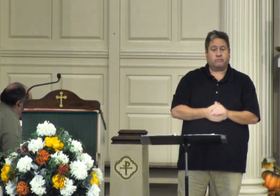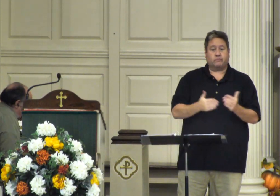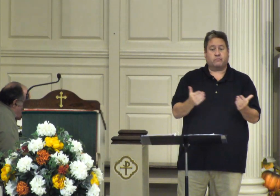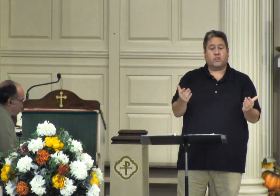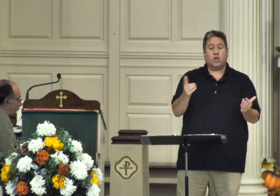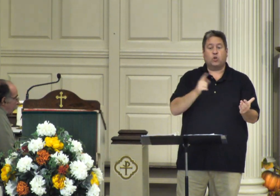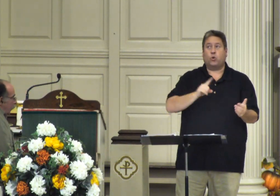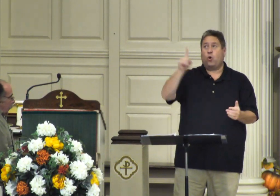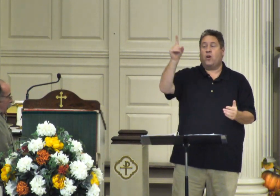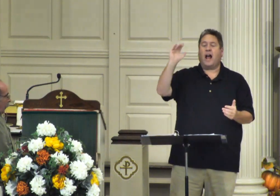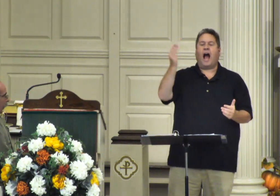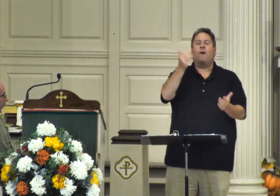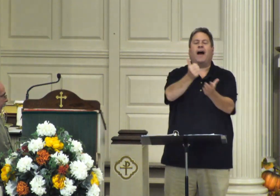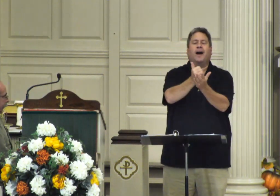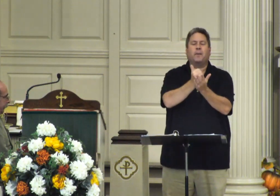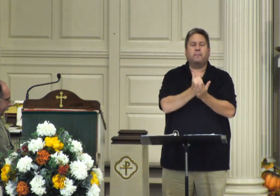earth.